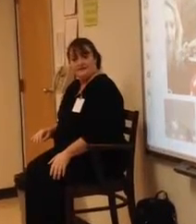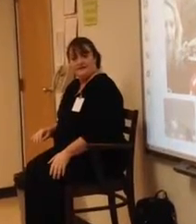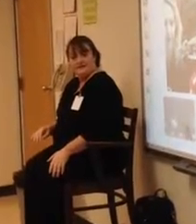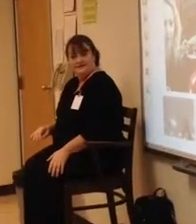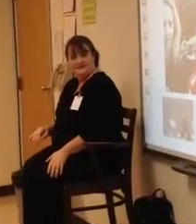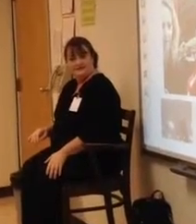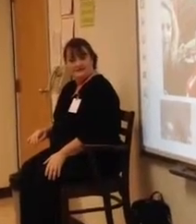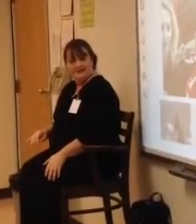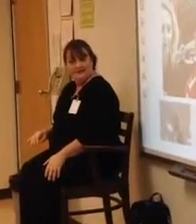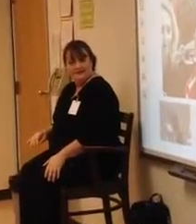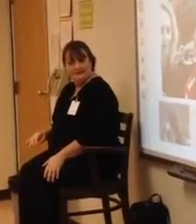name. Hi.